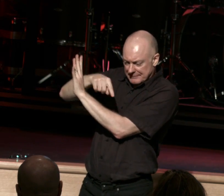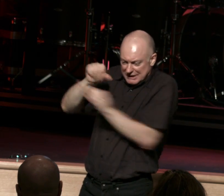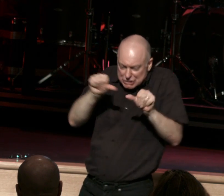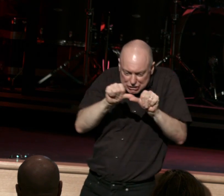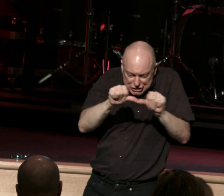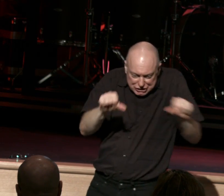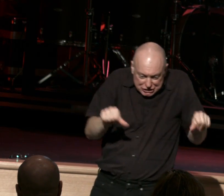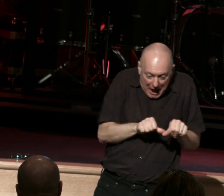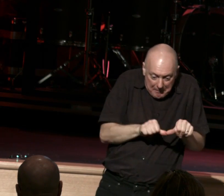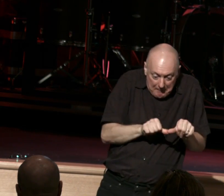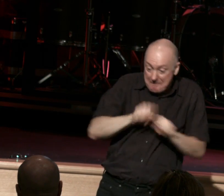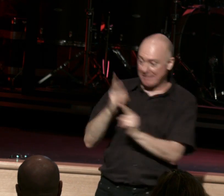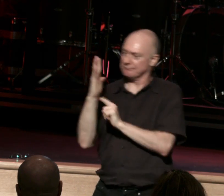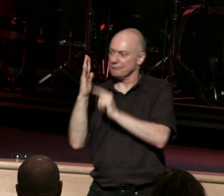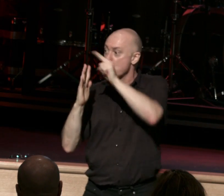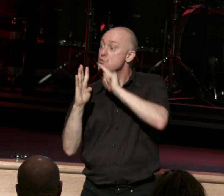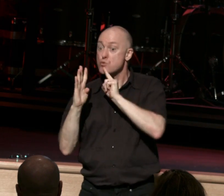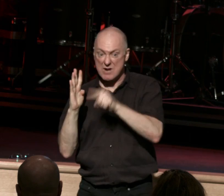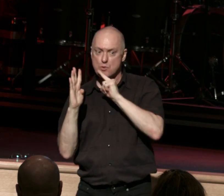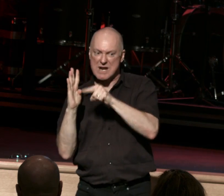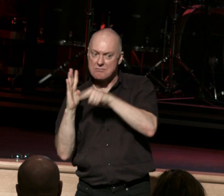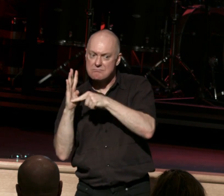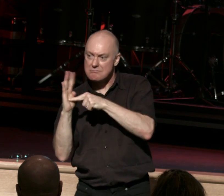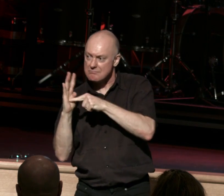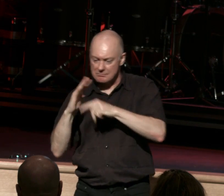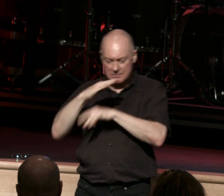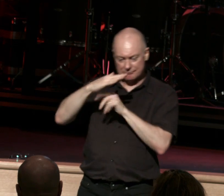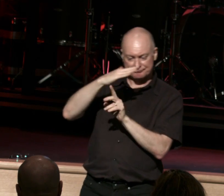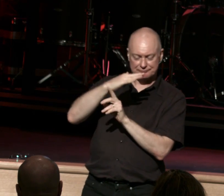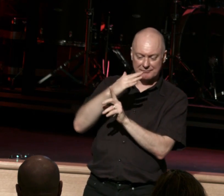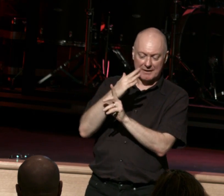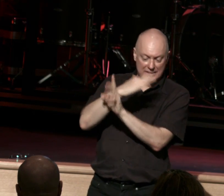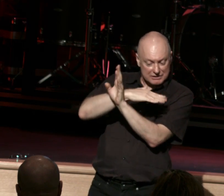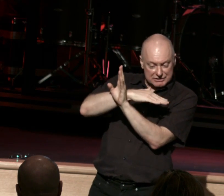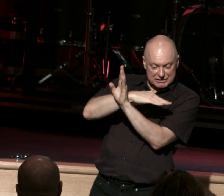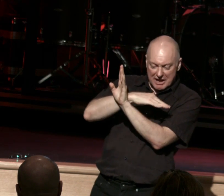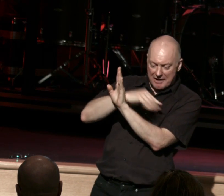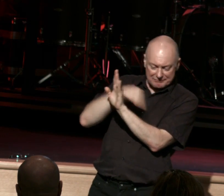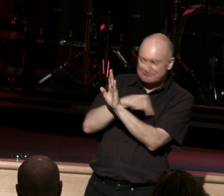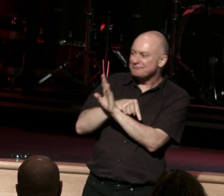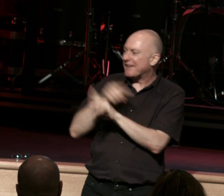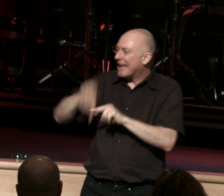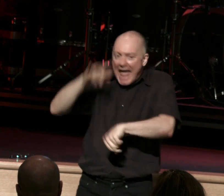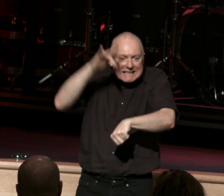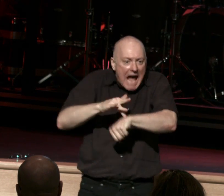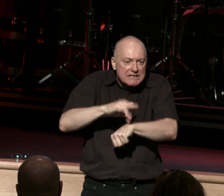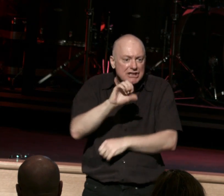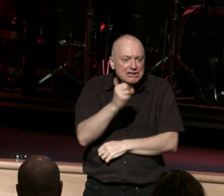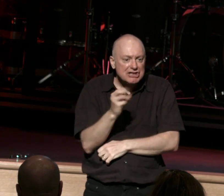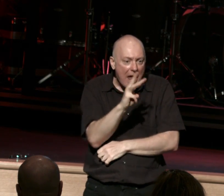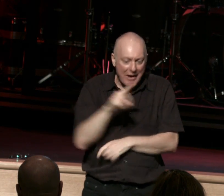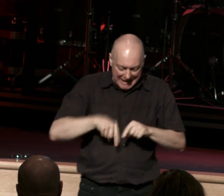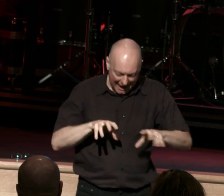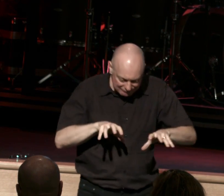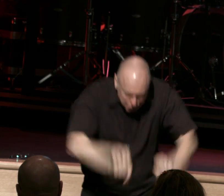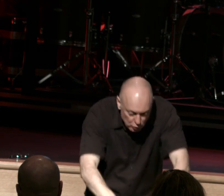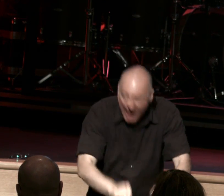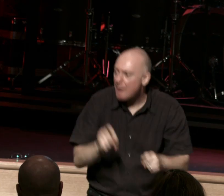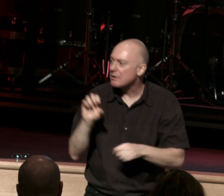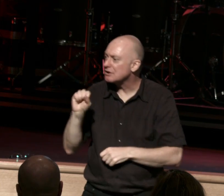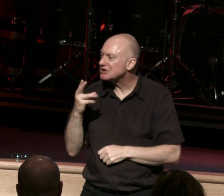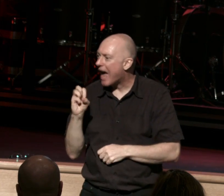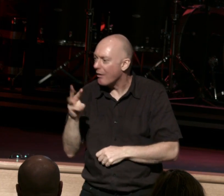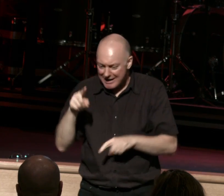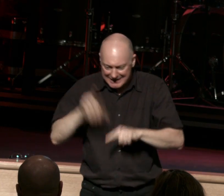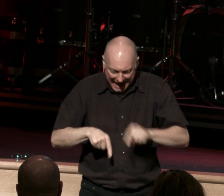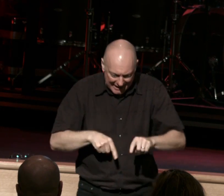is the shape of the real thing, but a shadow lacks the substance. You can't touch a shadow. You can't grab